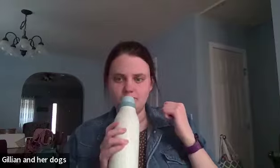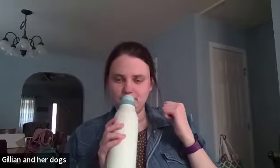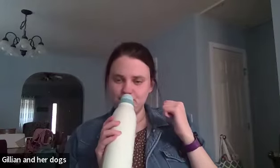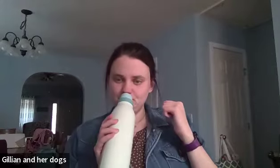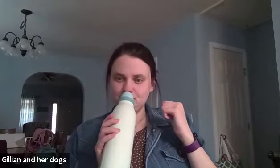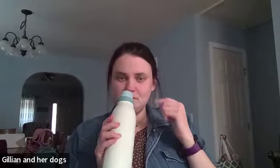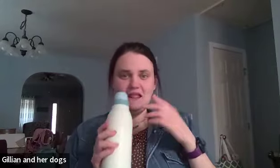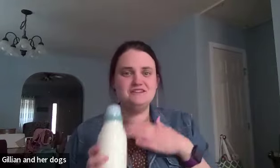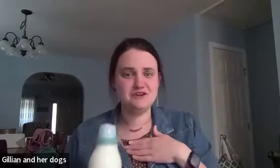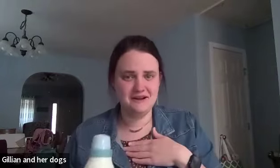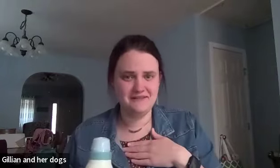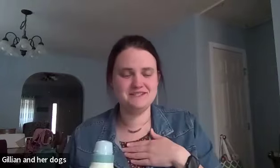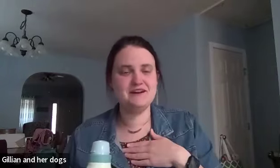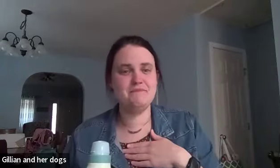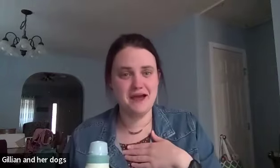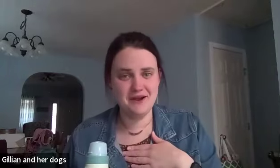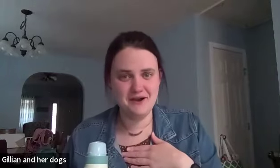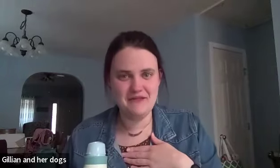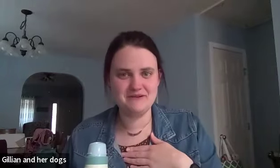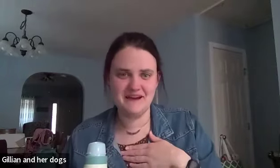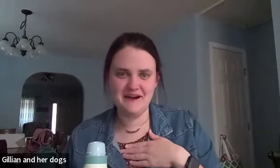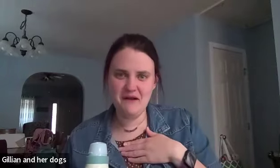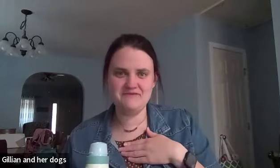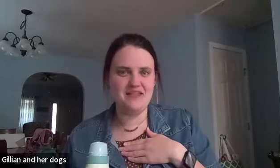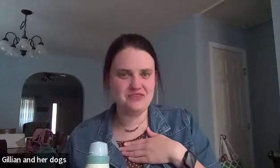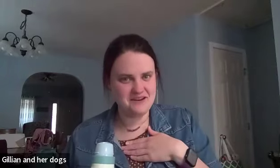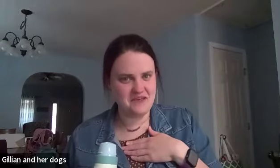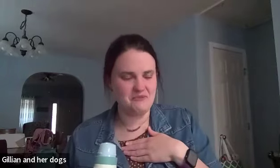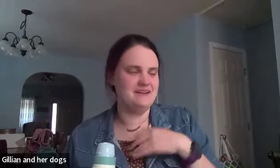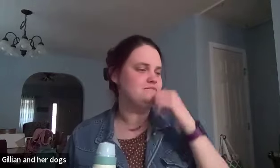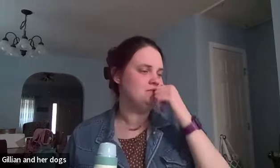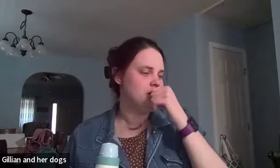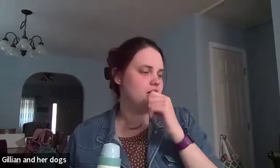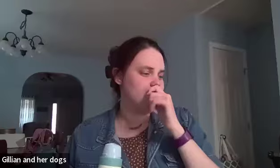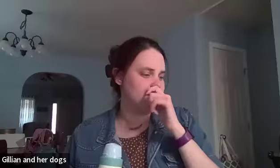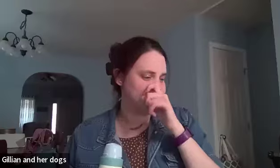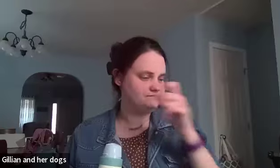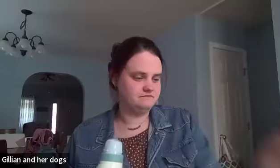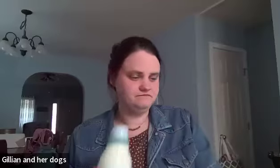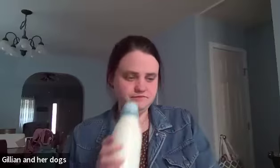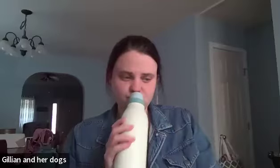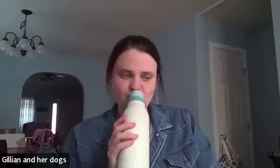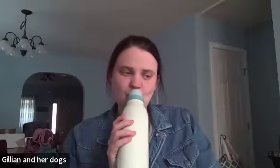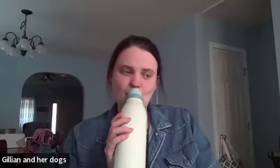Oh, sorry. That was not a bad, oh, that was I've not thought of that one. Um,